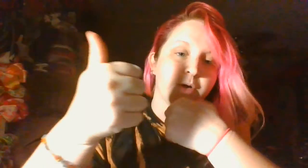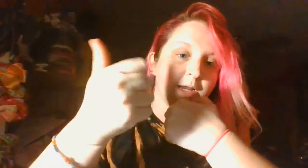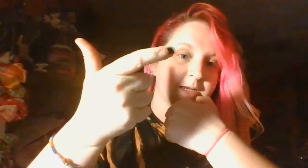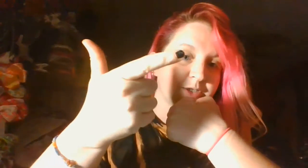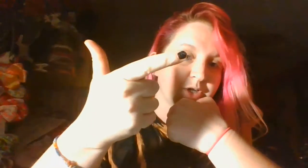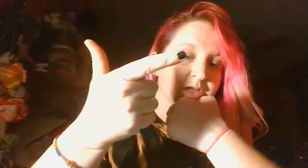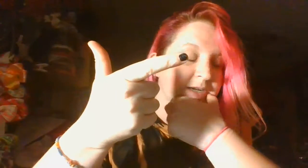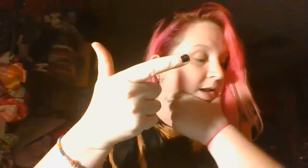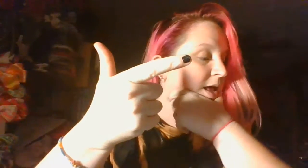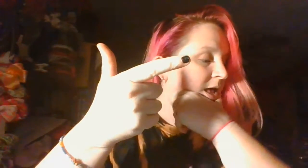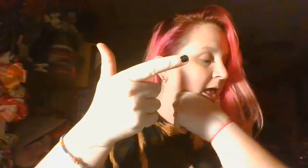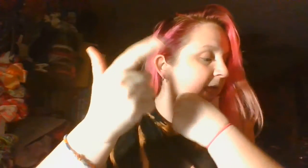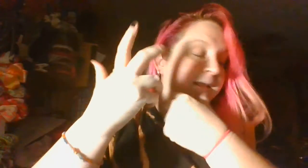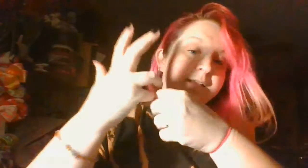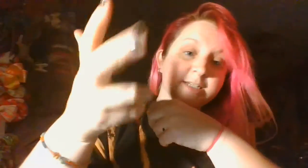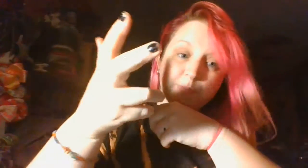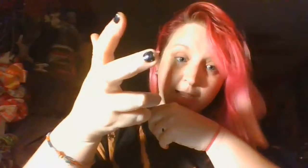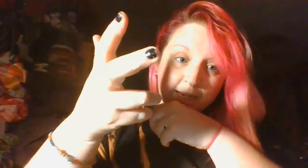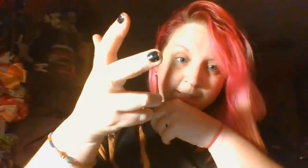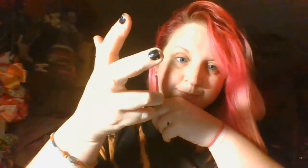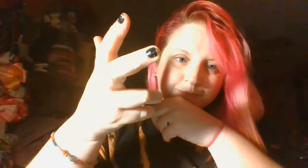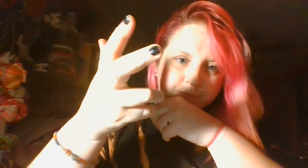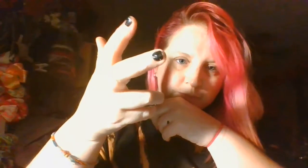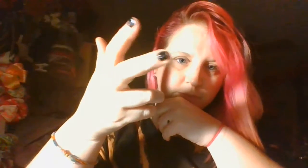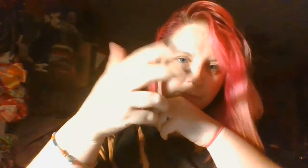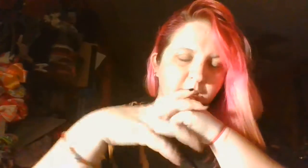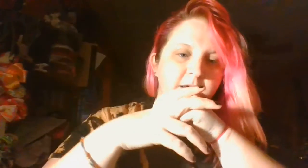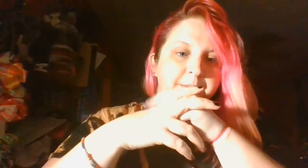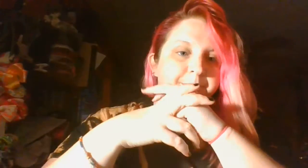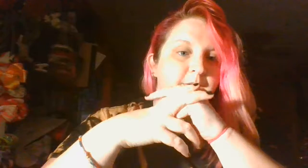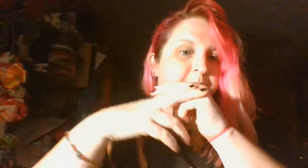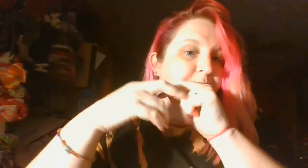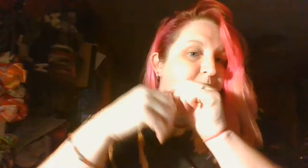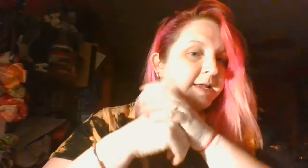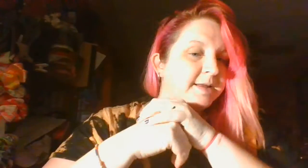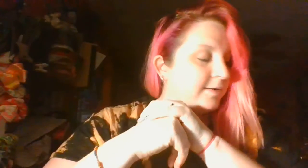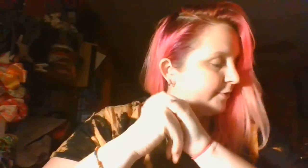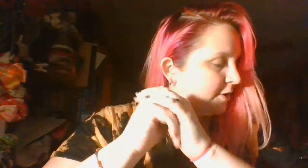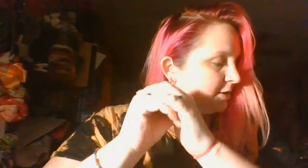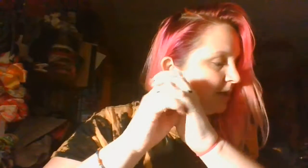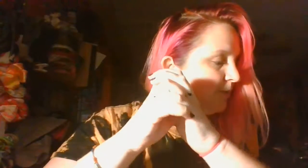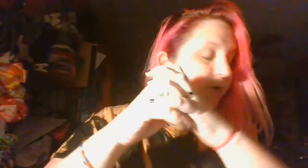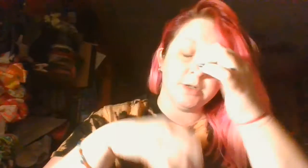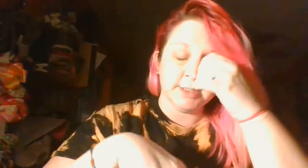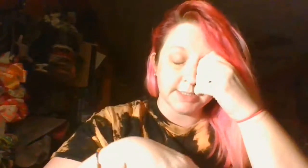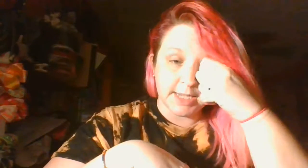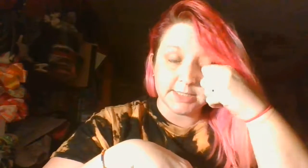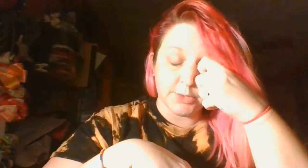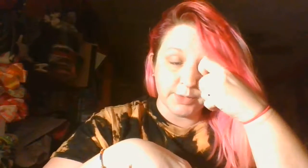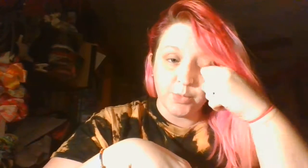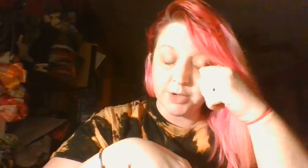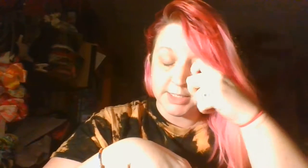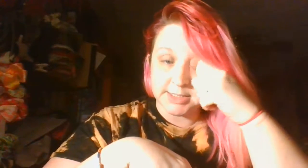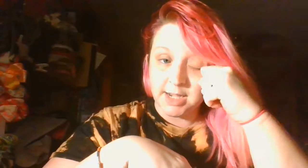reporting, instructing, and explaining. I'm going to break it down first, and we're going to discuss the reporting style